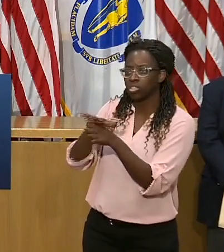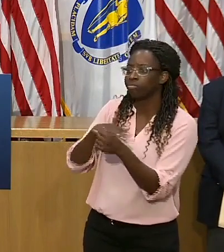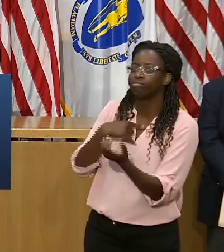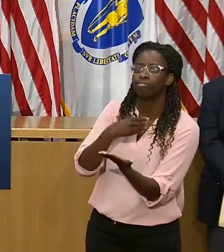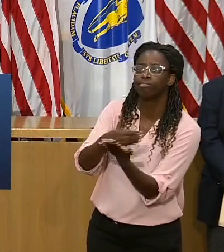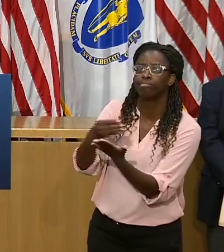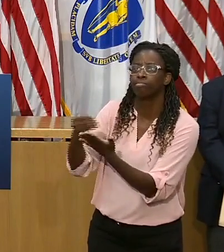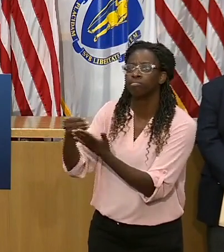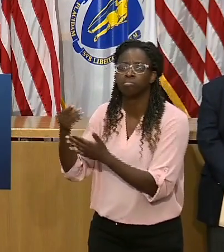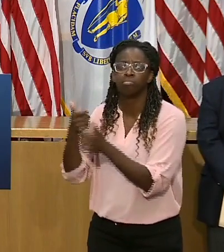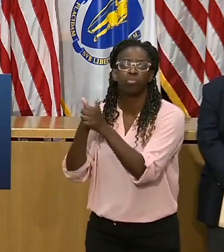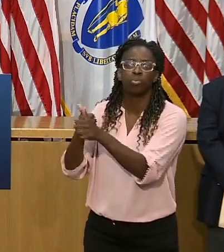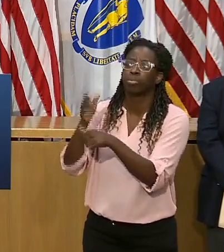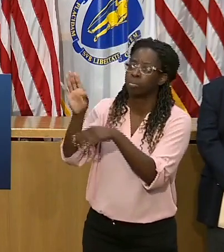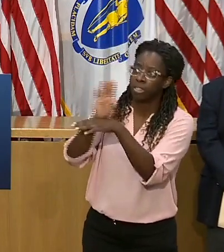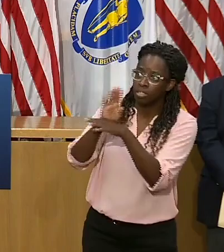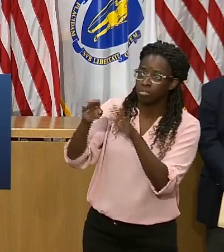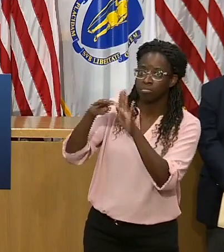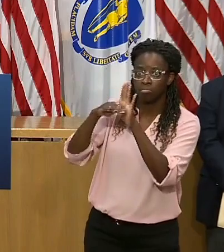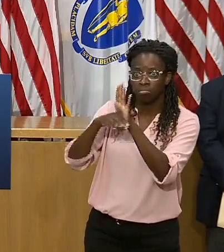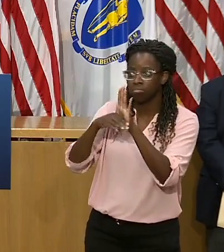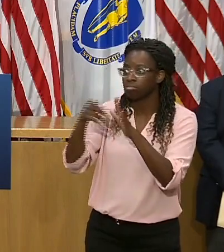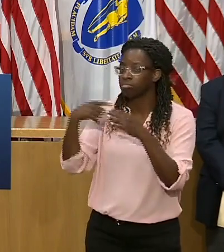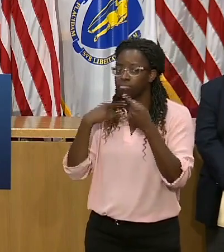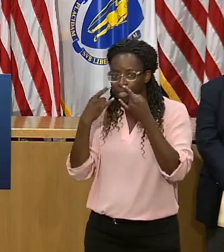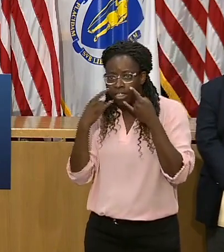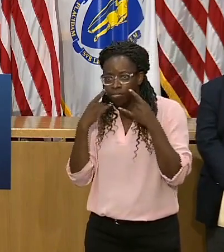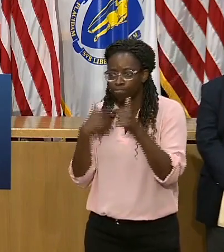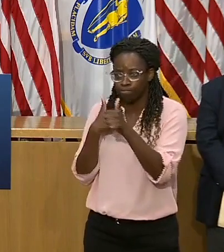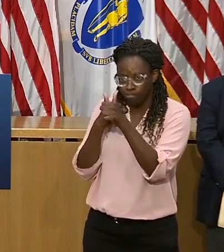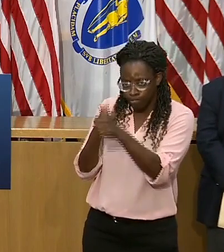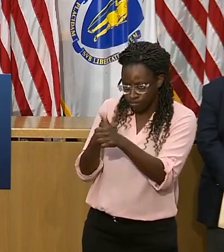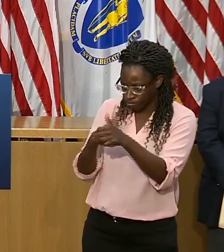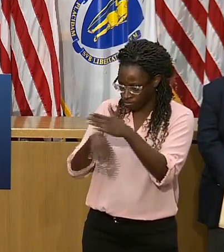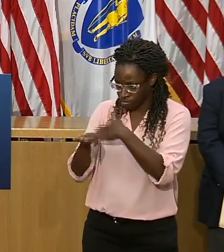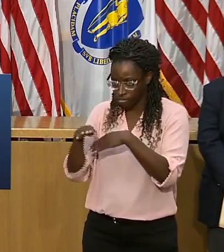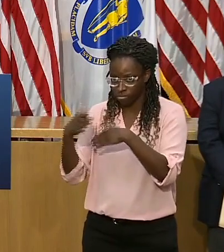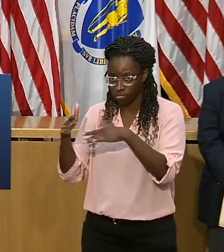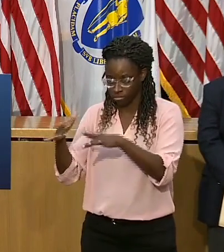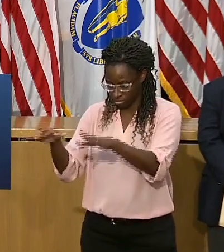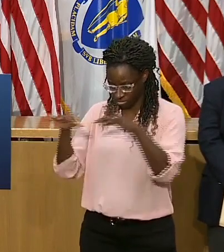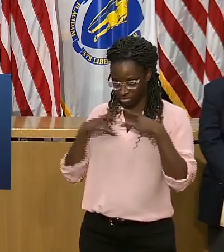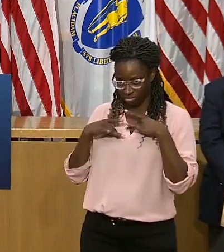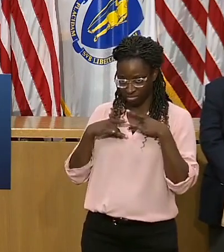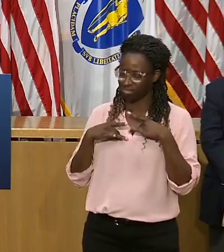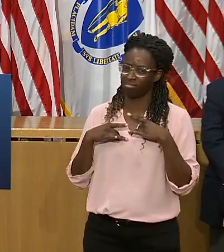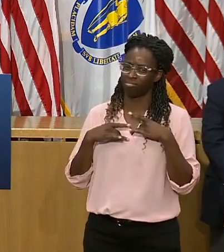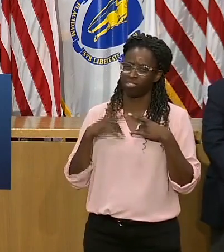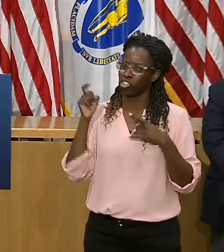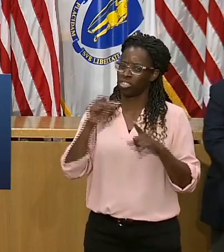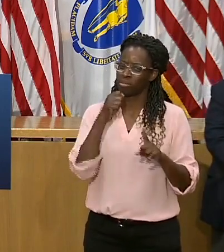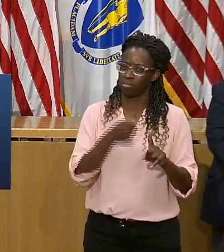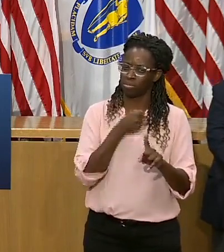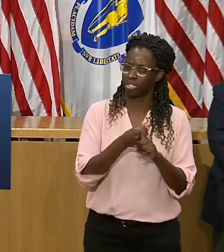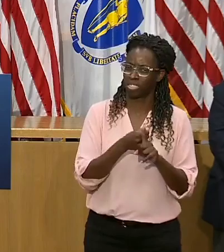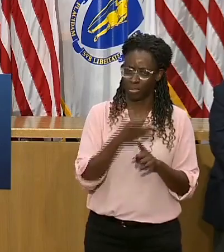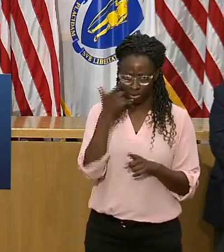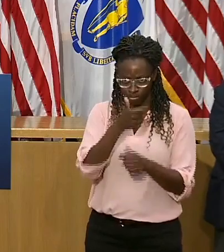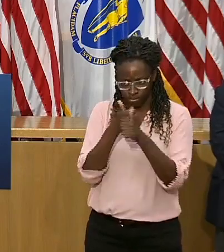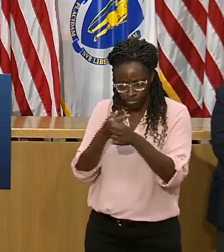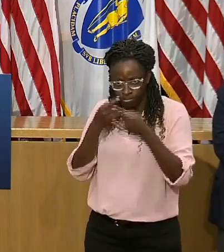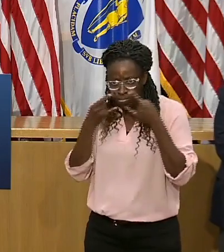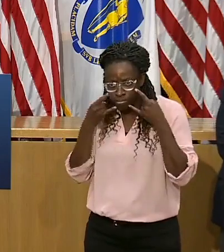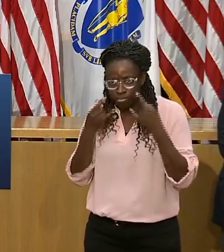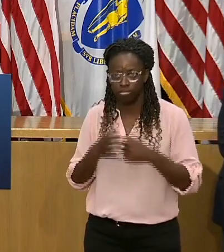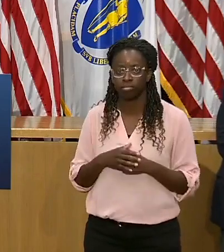is not where the vast majority of our issues are with respect to growth in new cases. Governor, Boston Public Schools today have gone back to